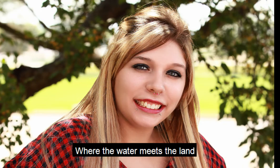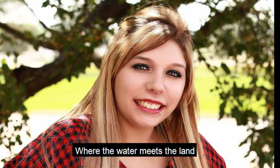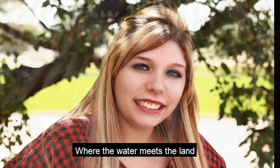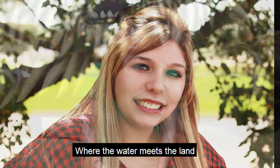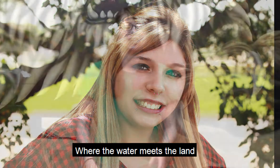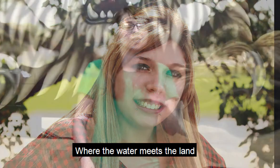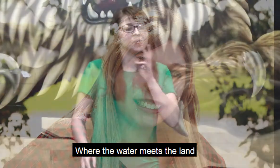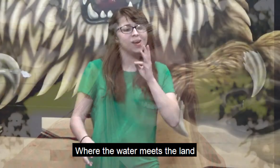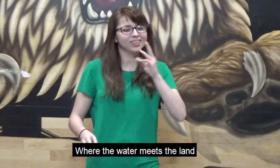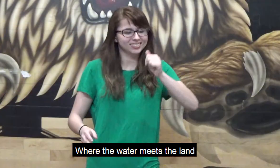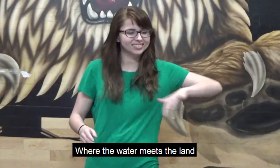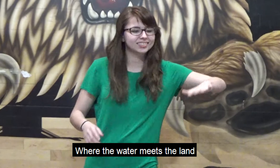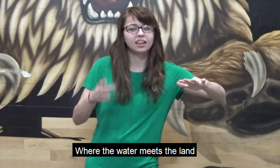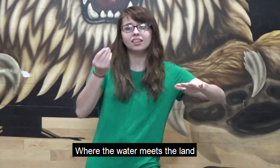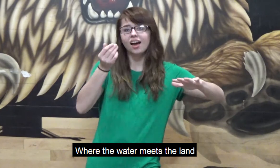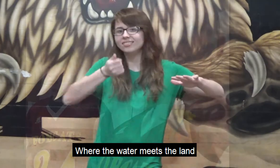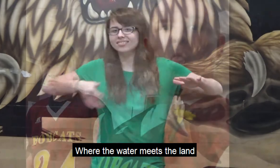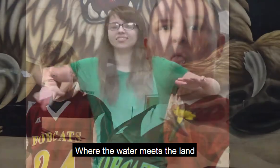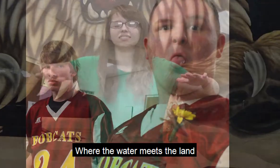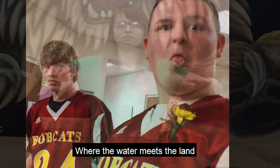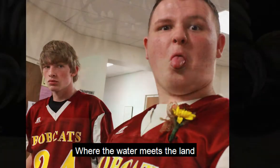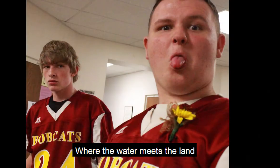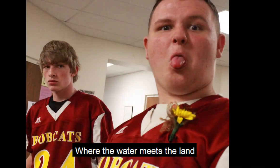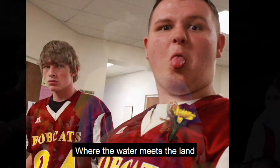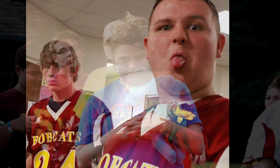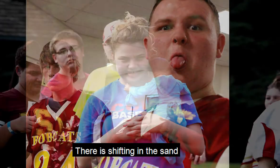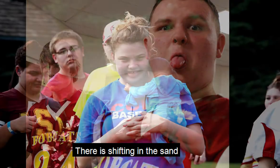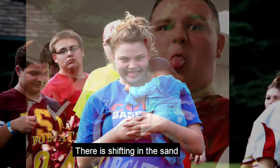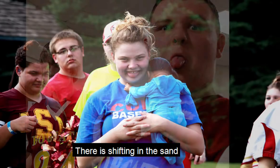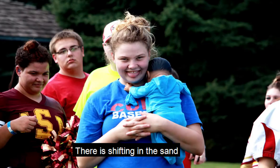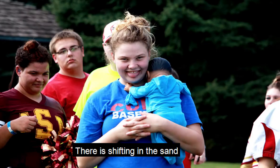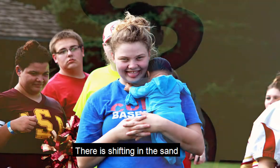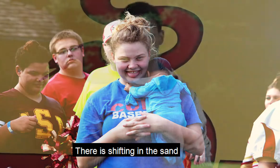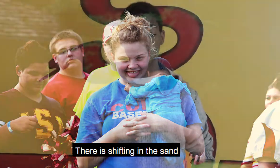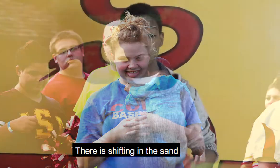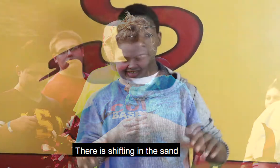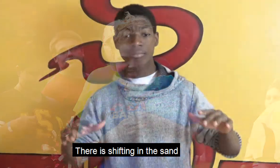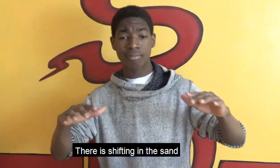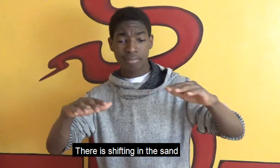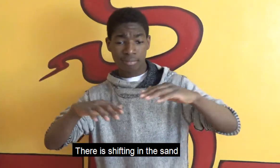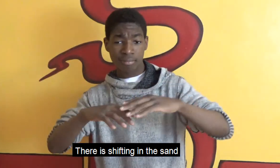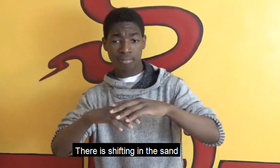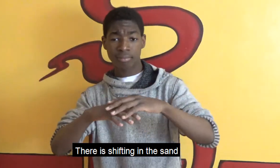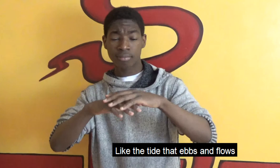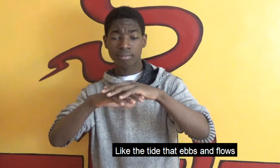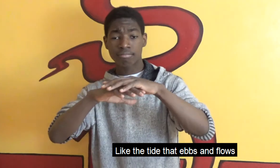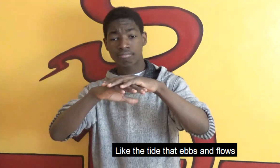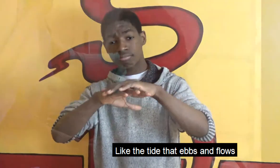Where the water meets the land There is shifting in the sand Like the tide